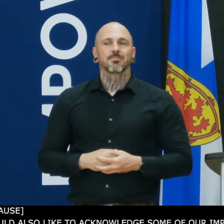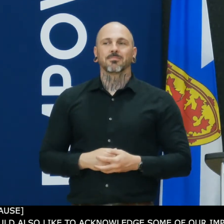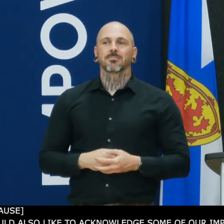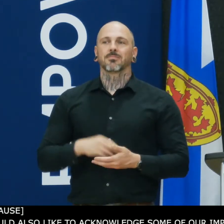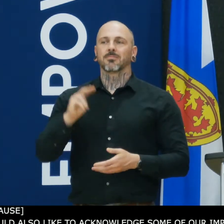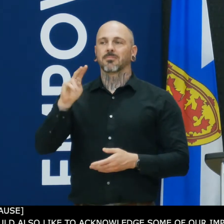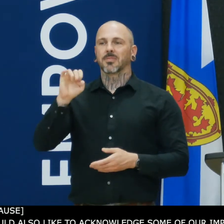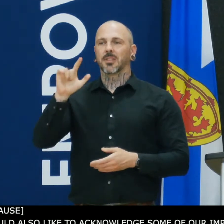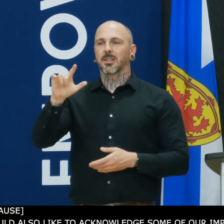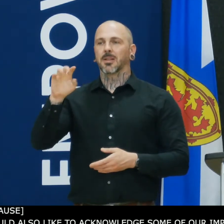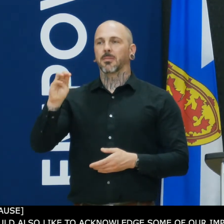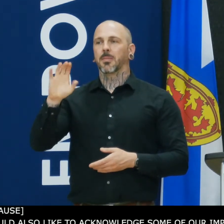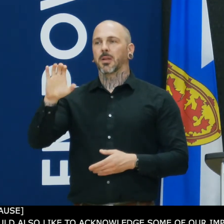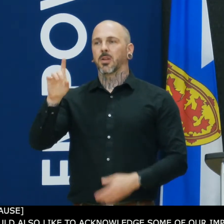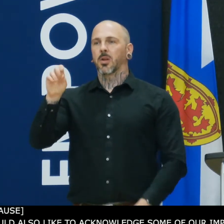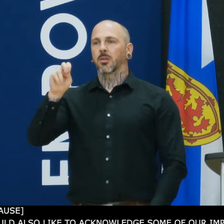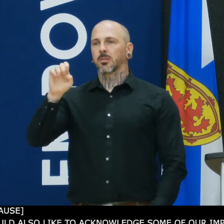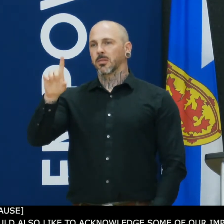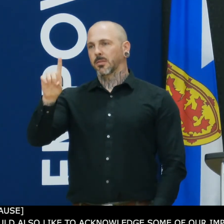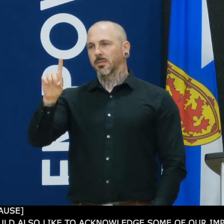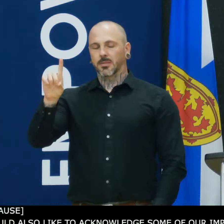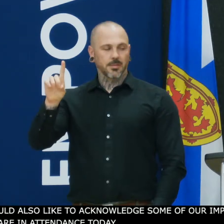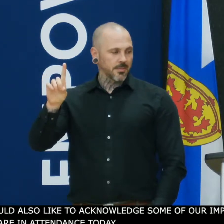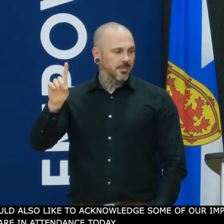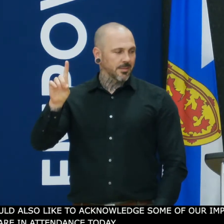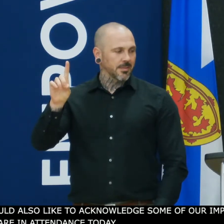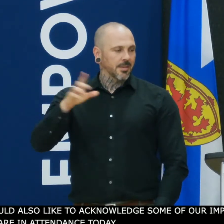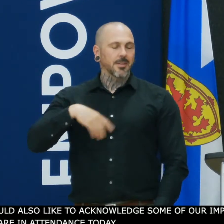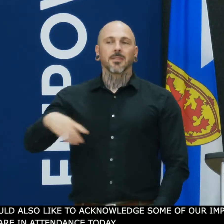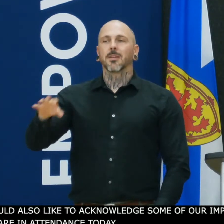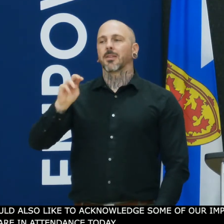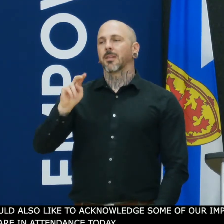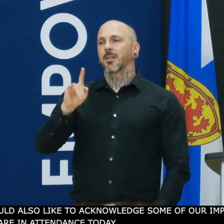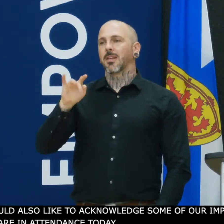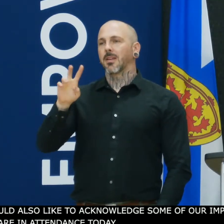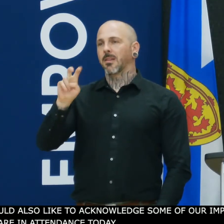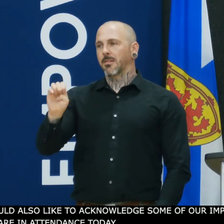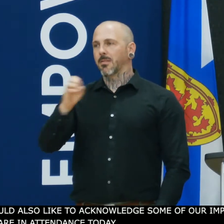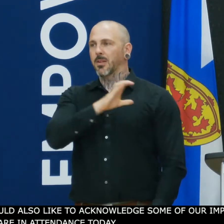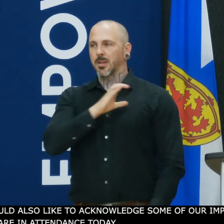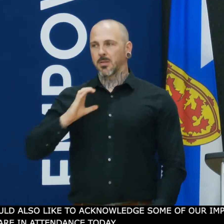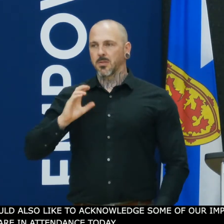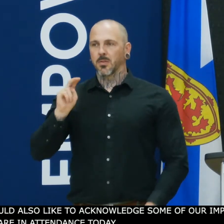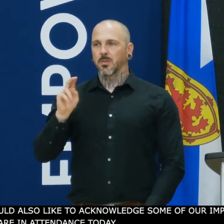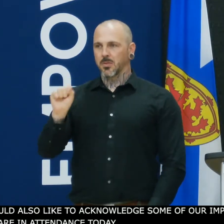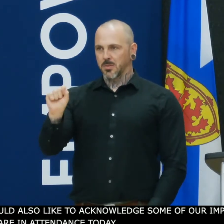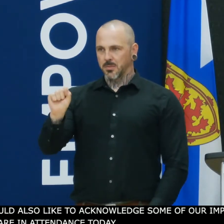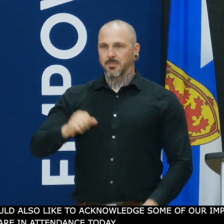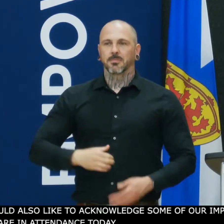Naomi McDonald Francis, AppTech Case Manager, Native Council of Nova Scotia.